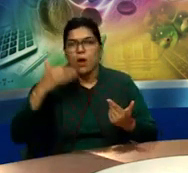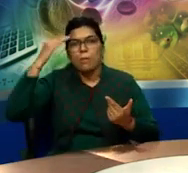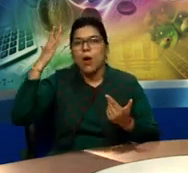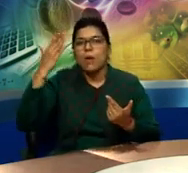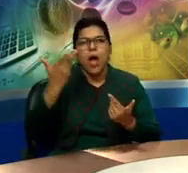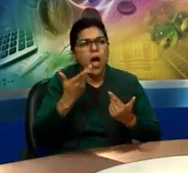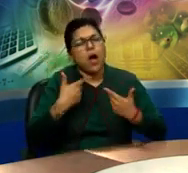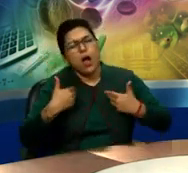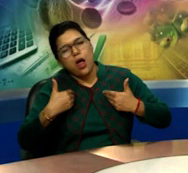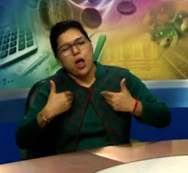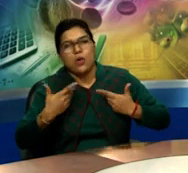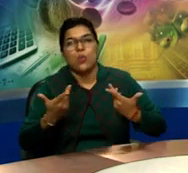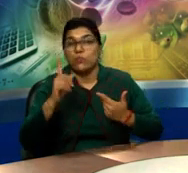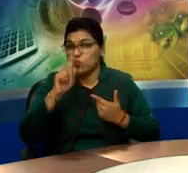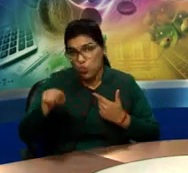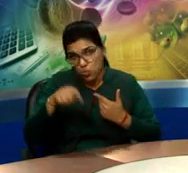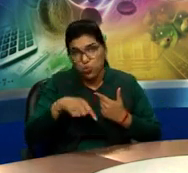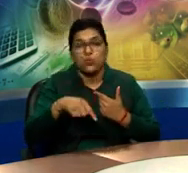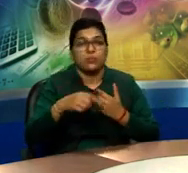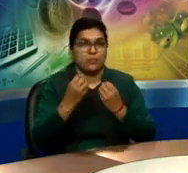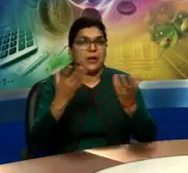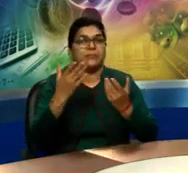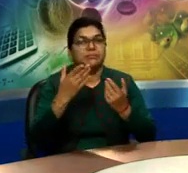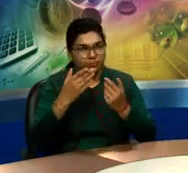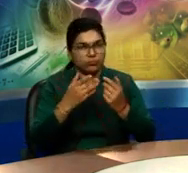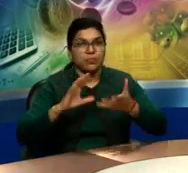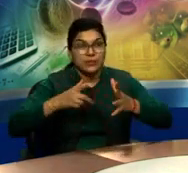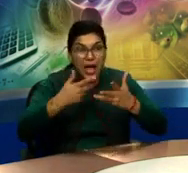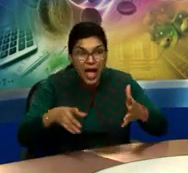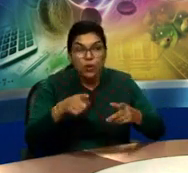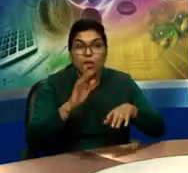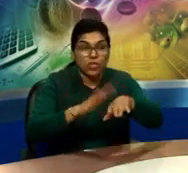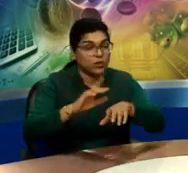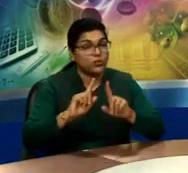are new, or by mistake we may